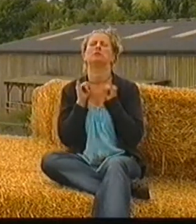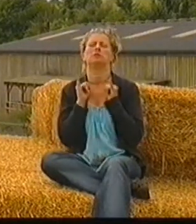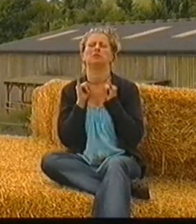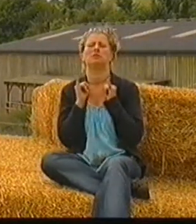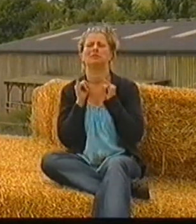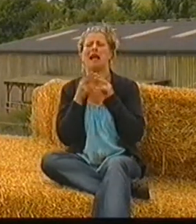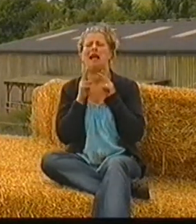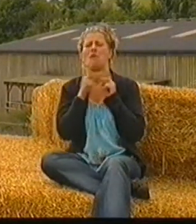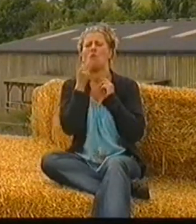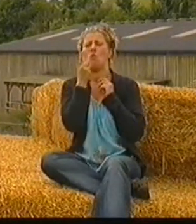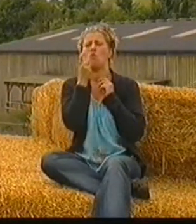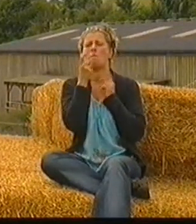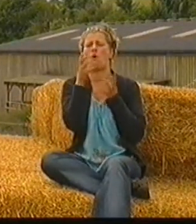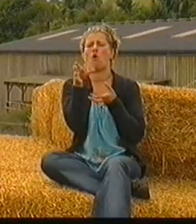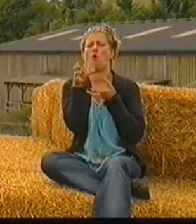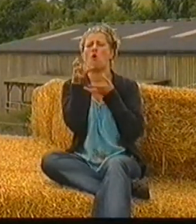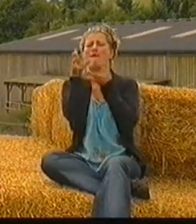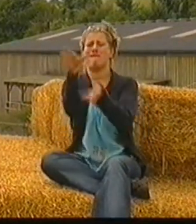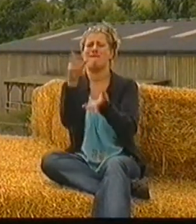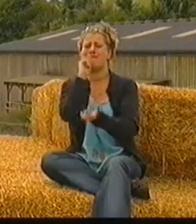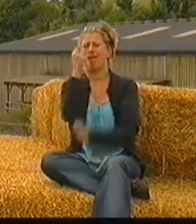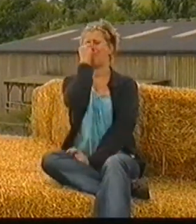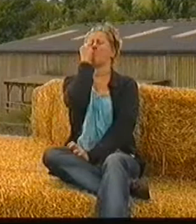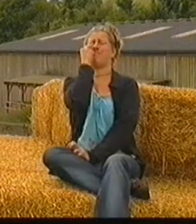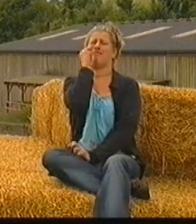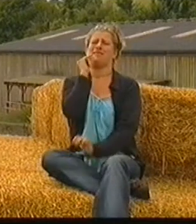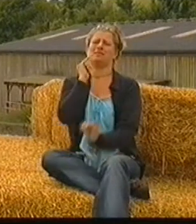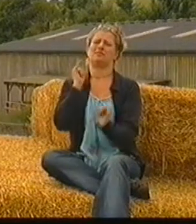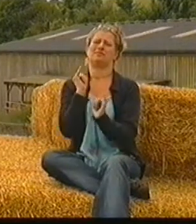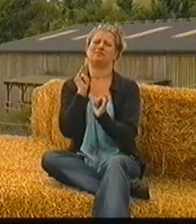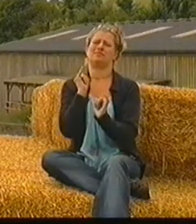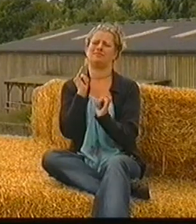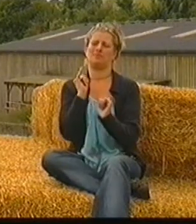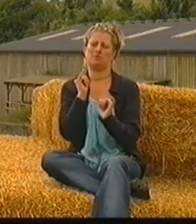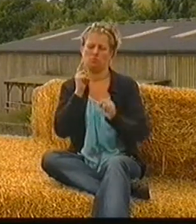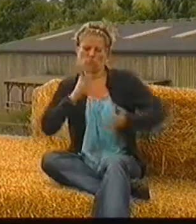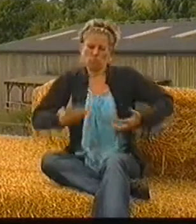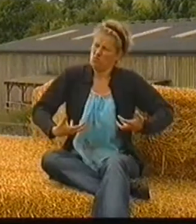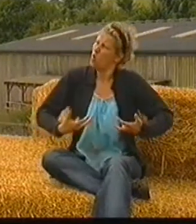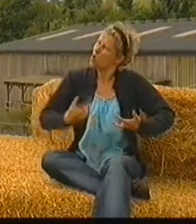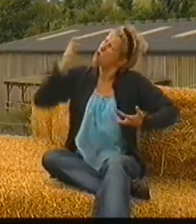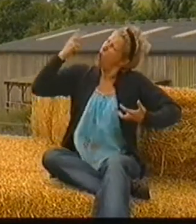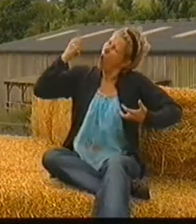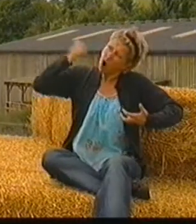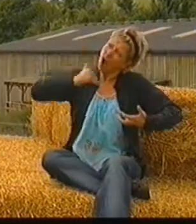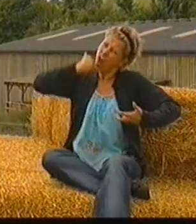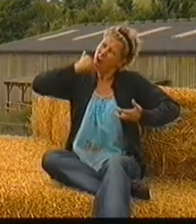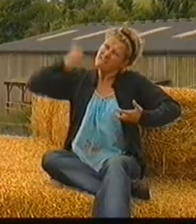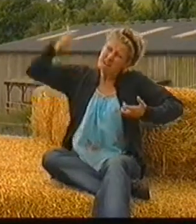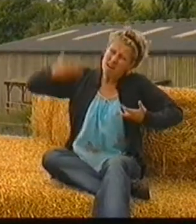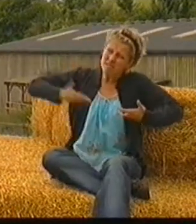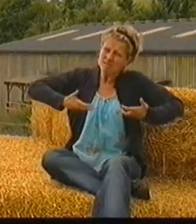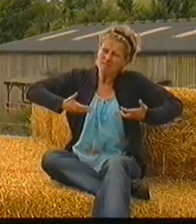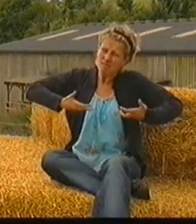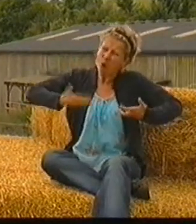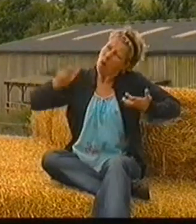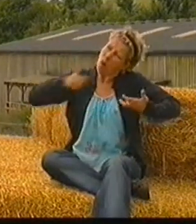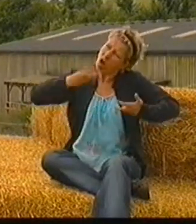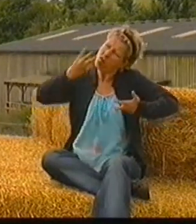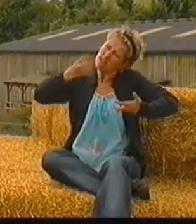Bean, or shall I take 3? "My goodness, Mabel, I don't care as long as you get a move on." "Then 2 it is,"